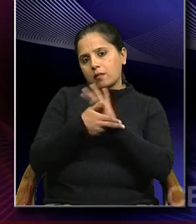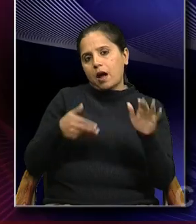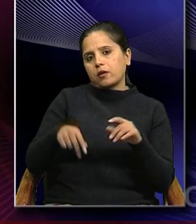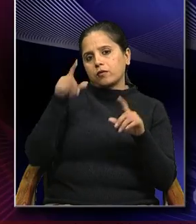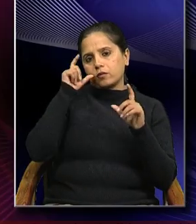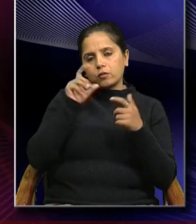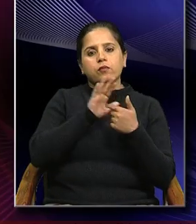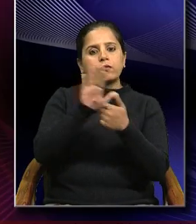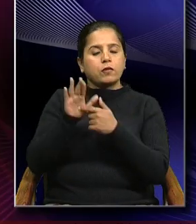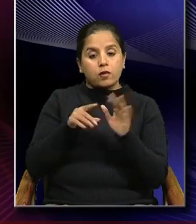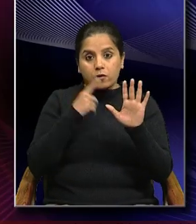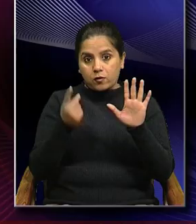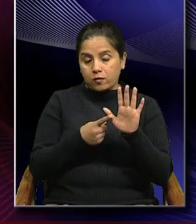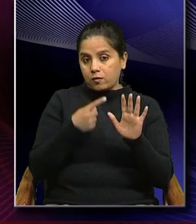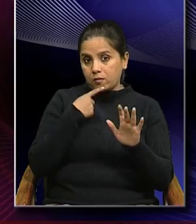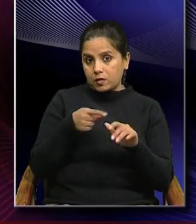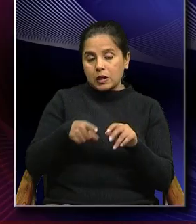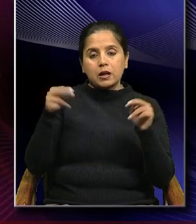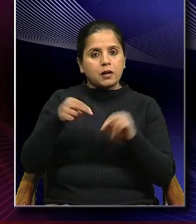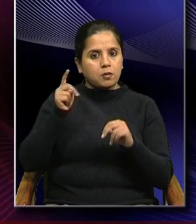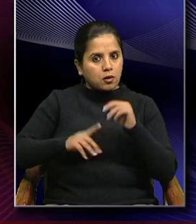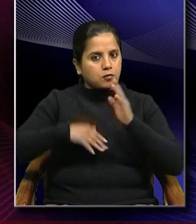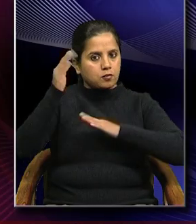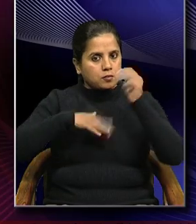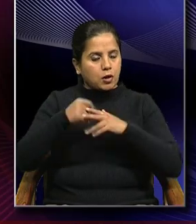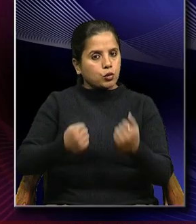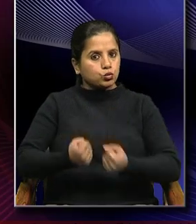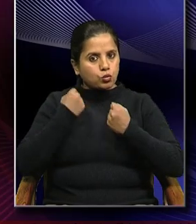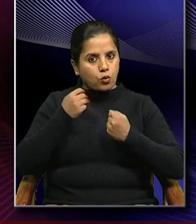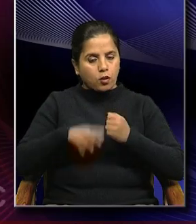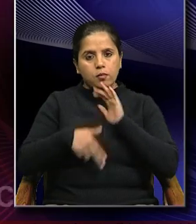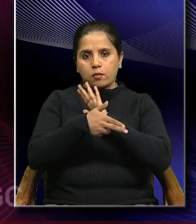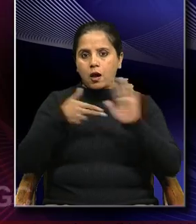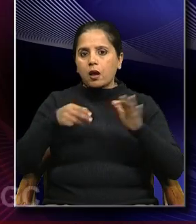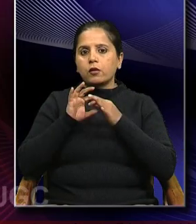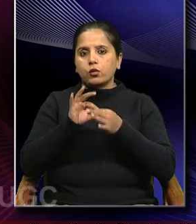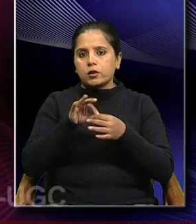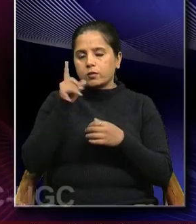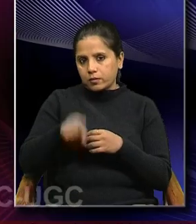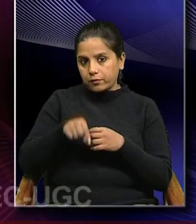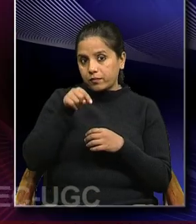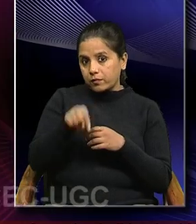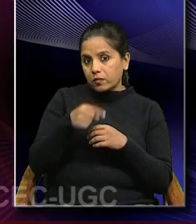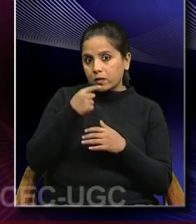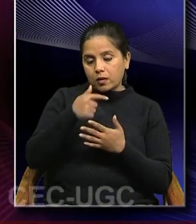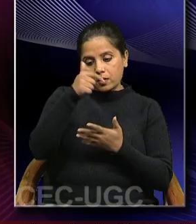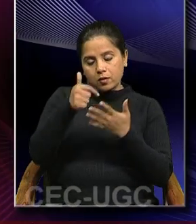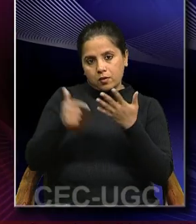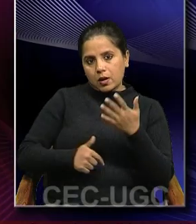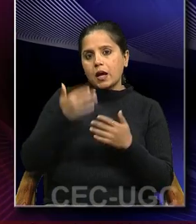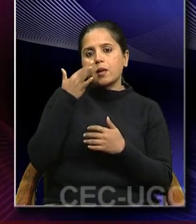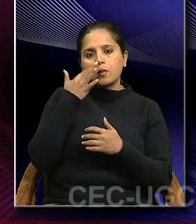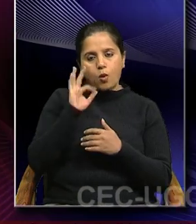And the fifth one is that the need to build and strengthen the brand relationships. So, these are the five